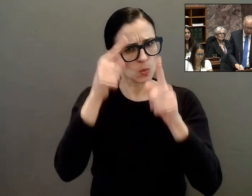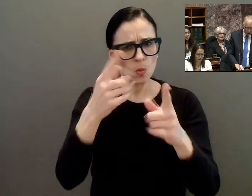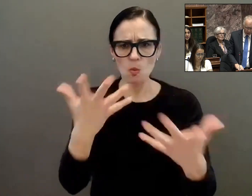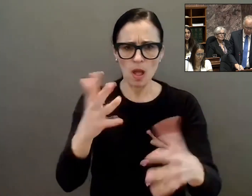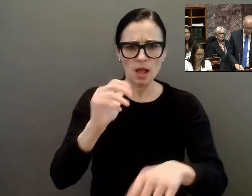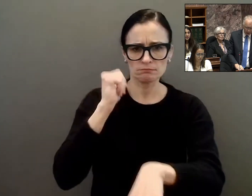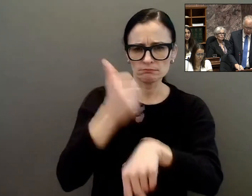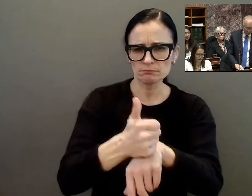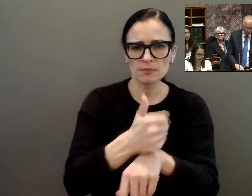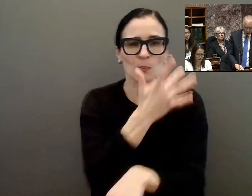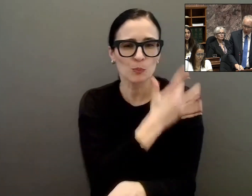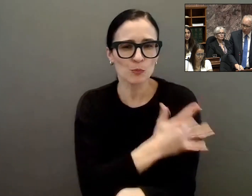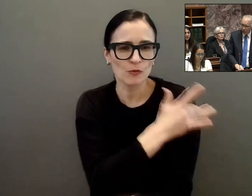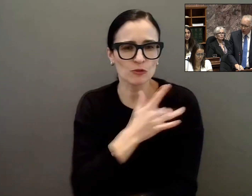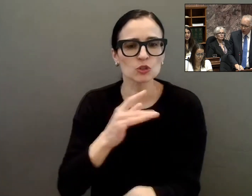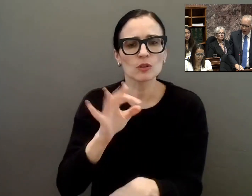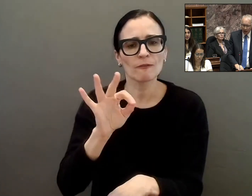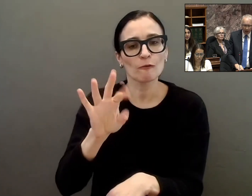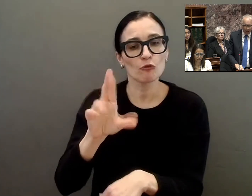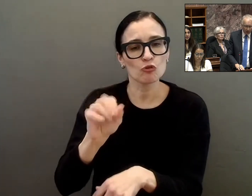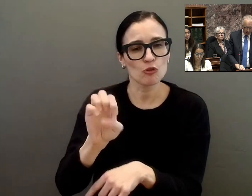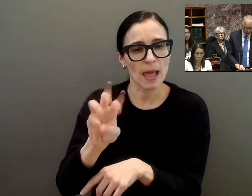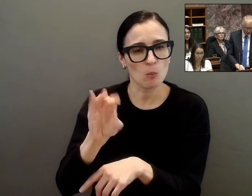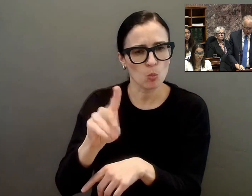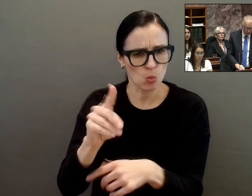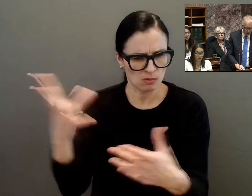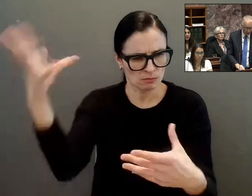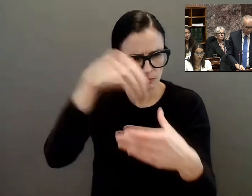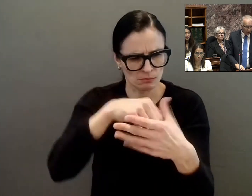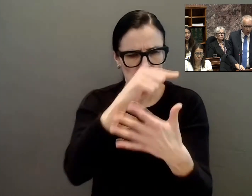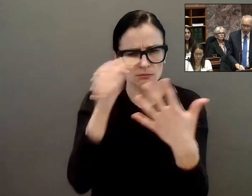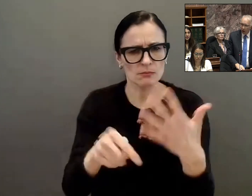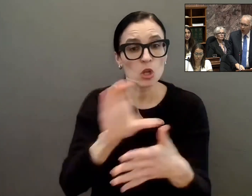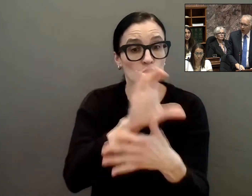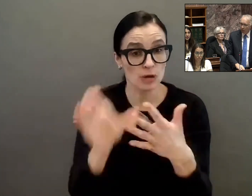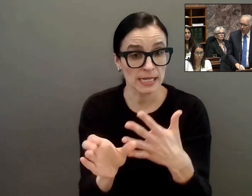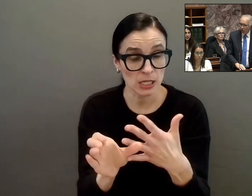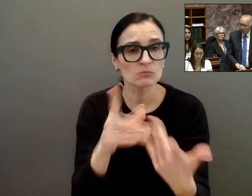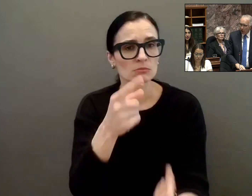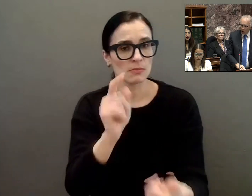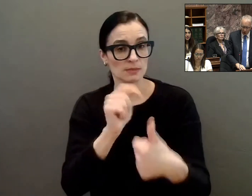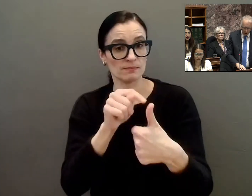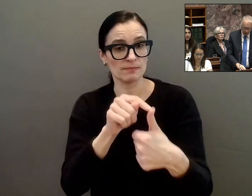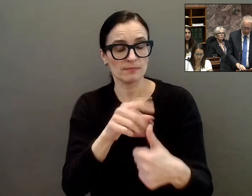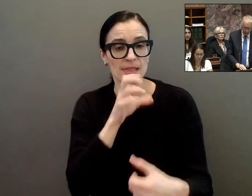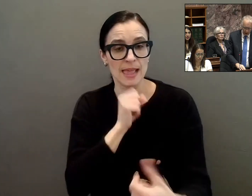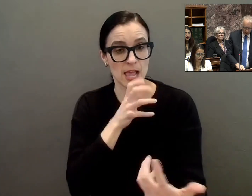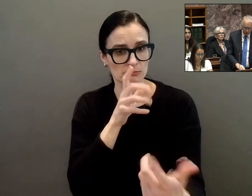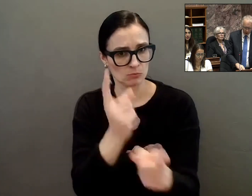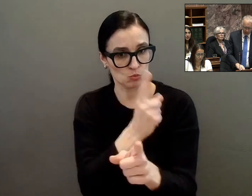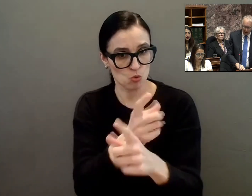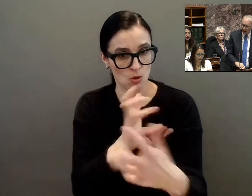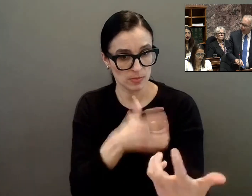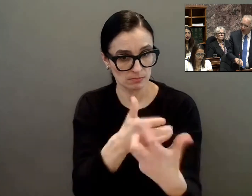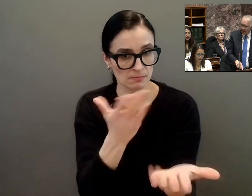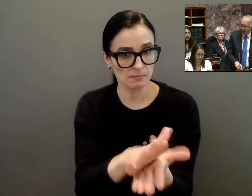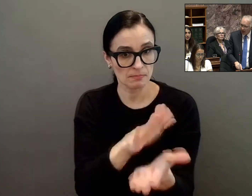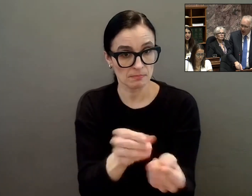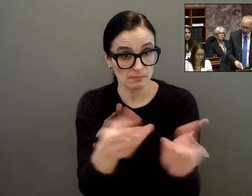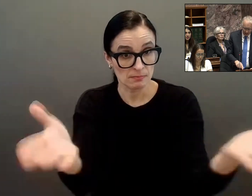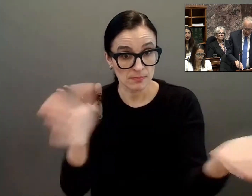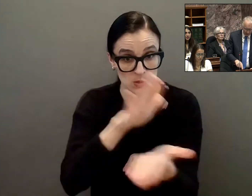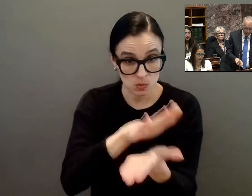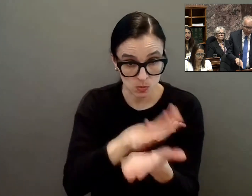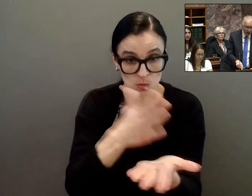ensuring age-appropriate materials are in school." End quote. Mr. Speaker, will the Minister commit